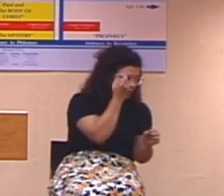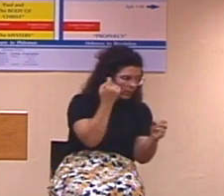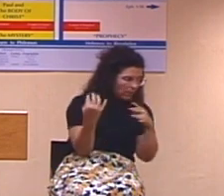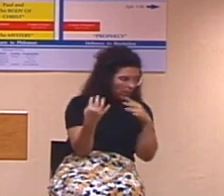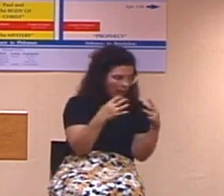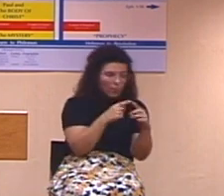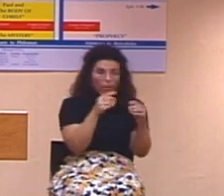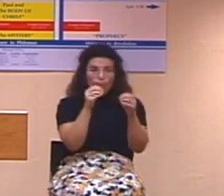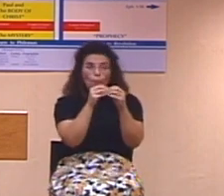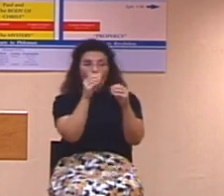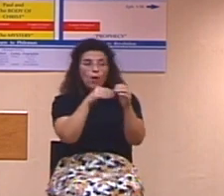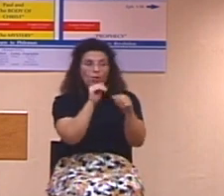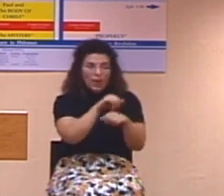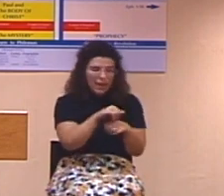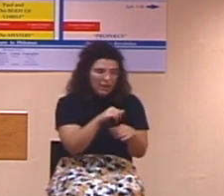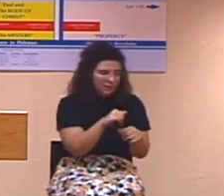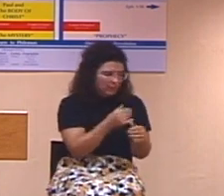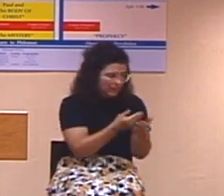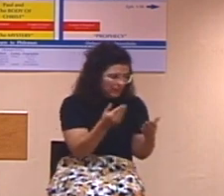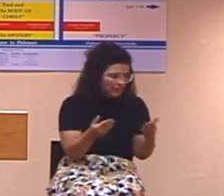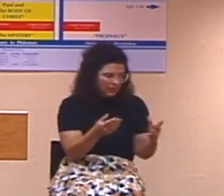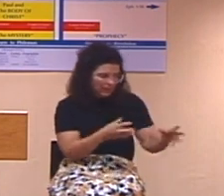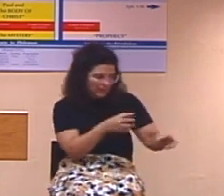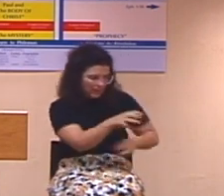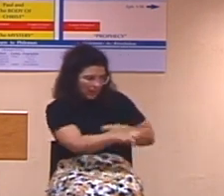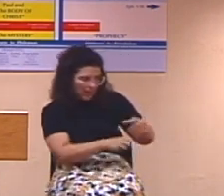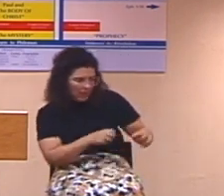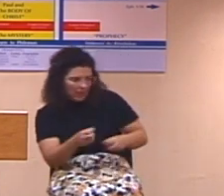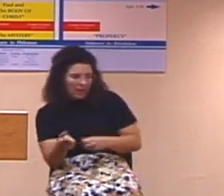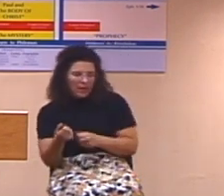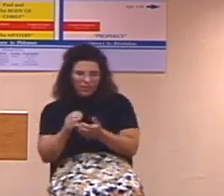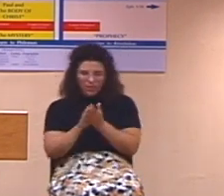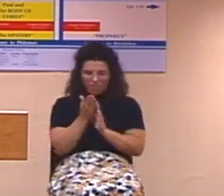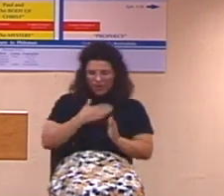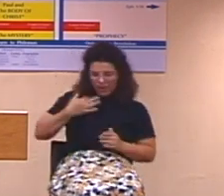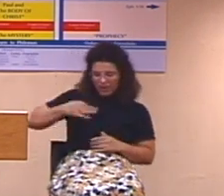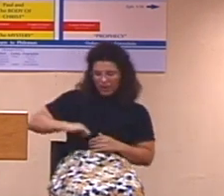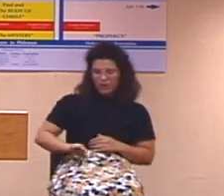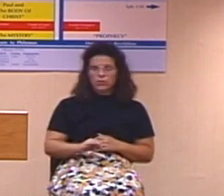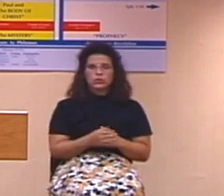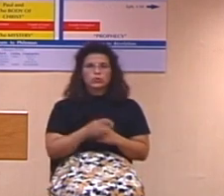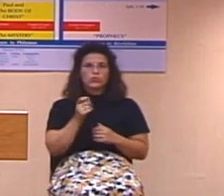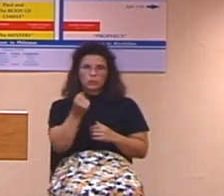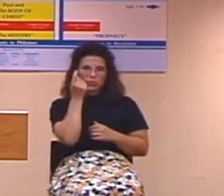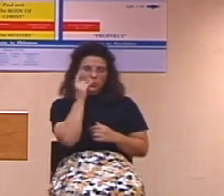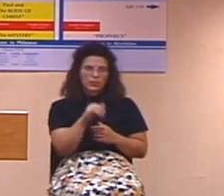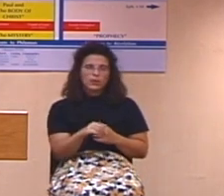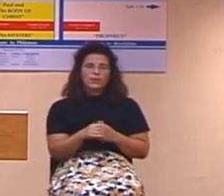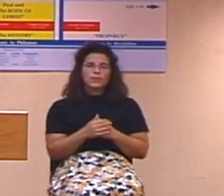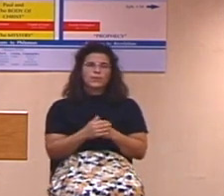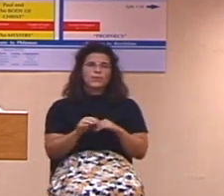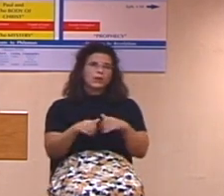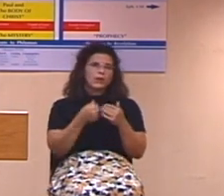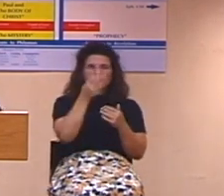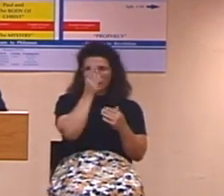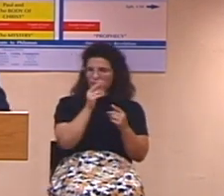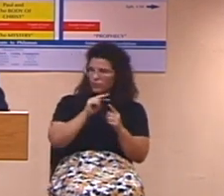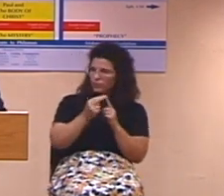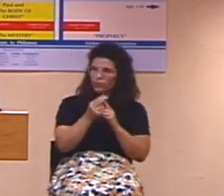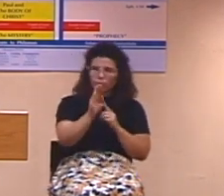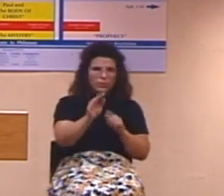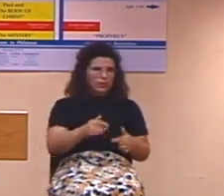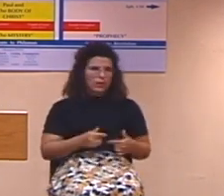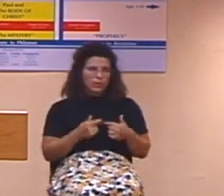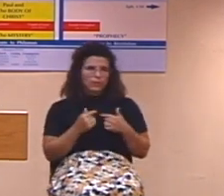more than, you take the spoils and turn it to your advantage. You understand that? How does God view your